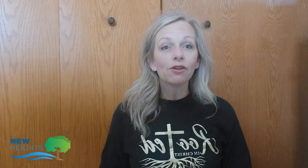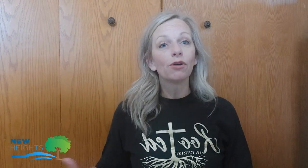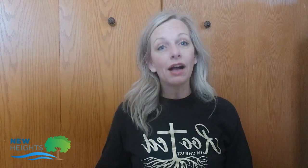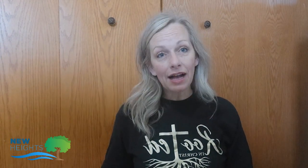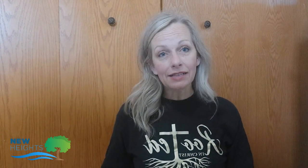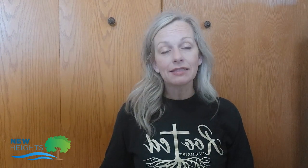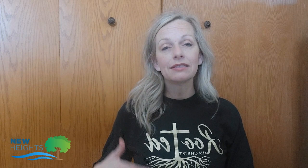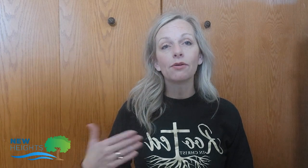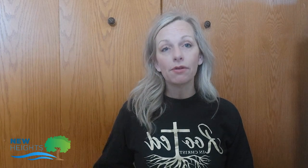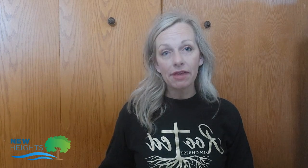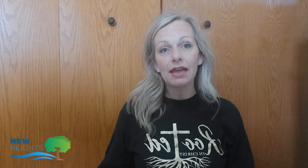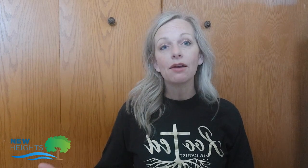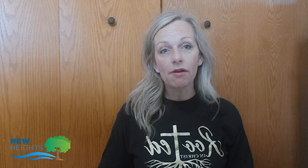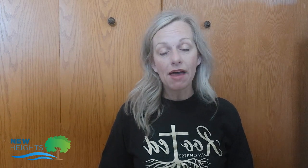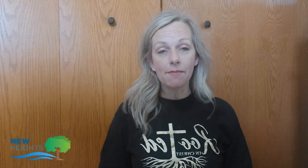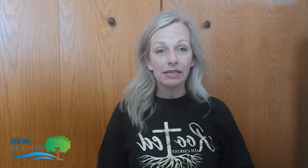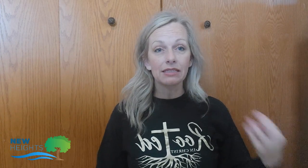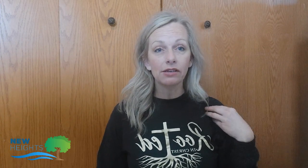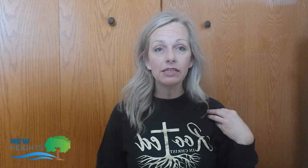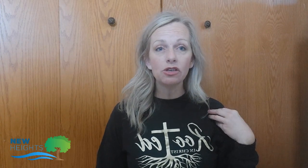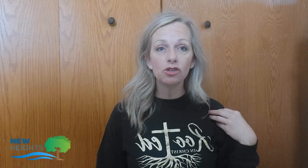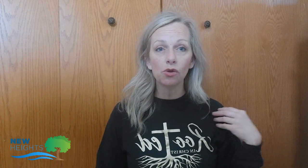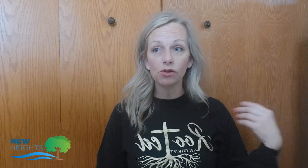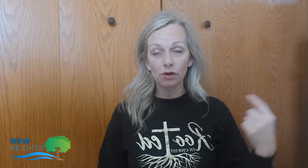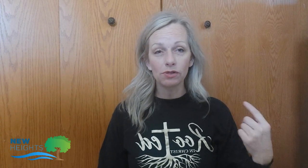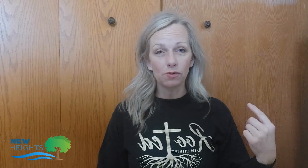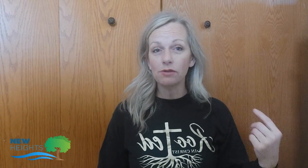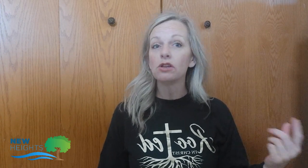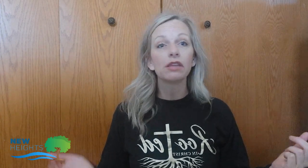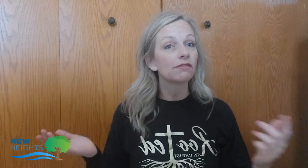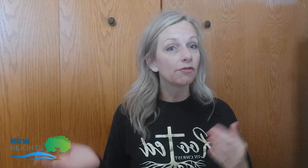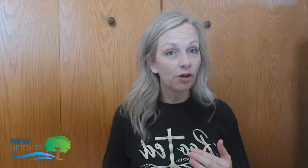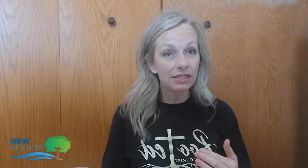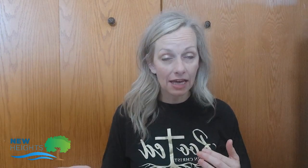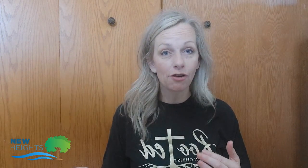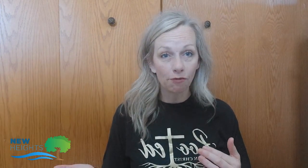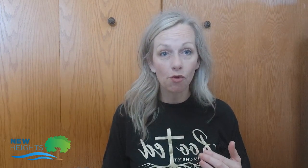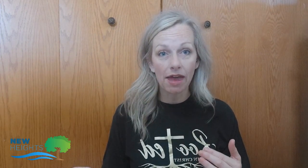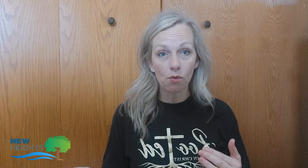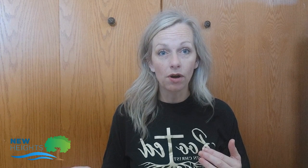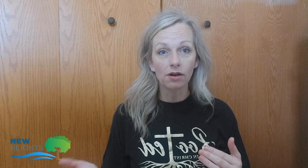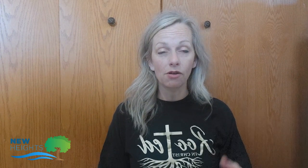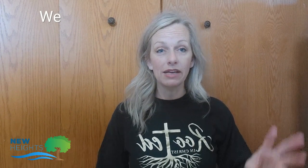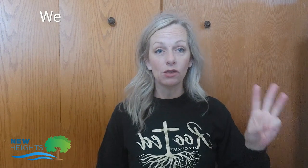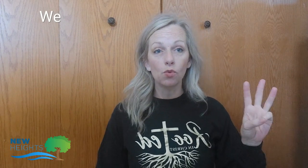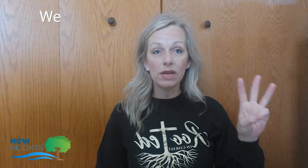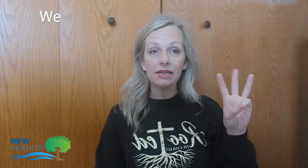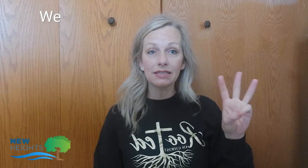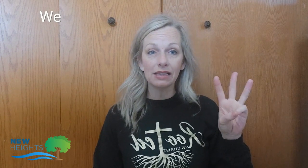or us or they or them. It starts at your shoulder and it goes around and you think of the first letter for that word. All right, so we is the